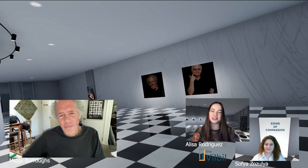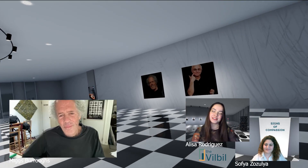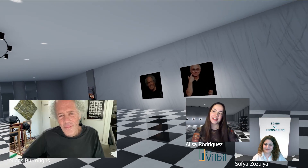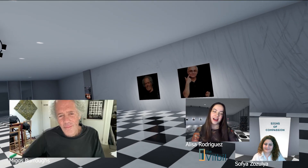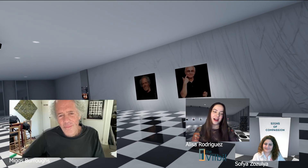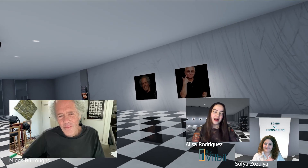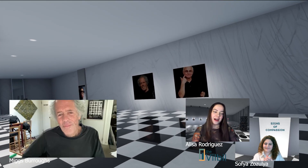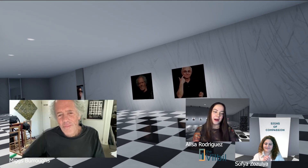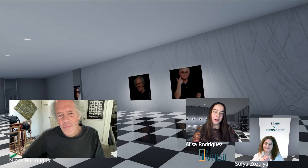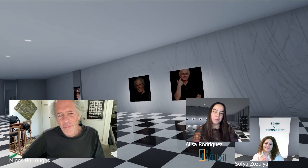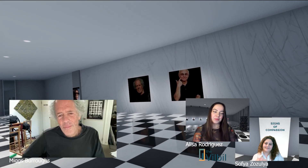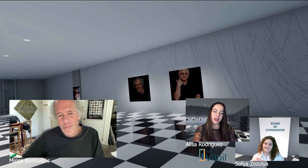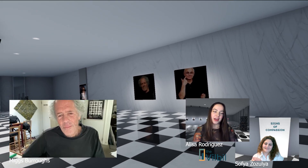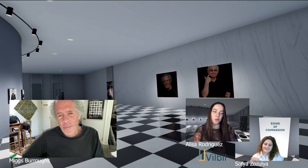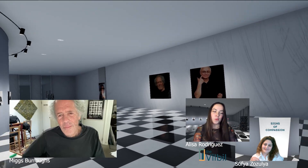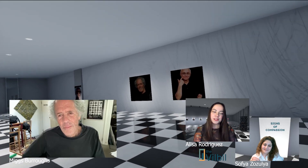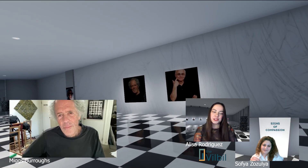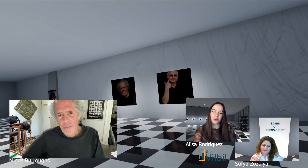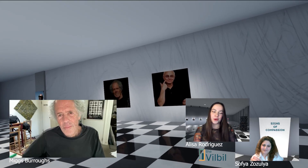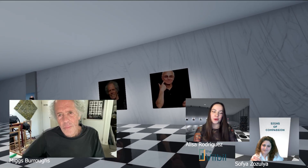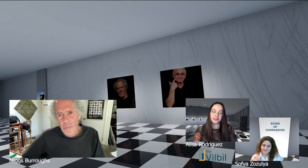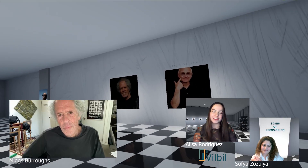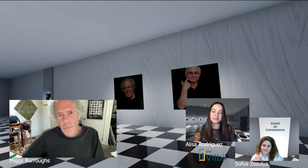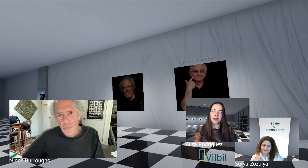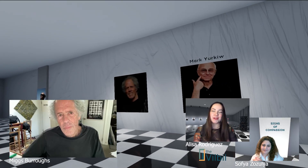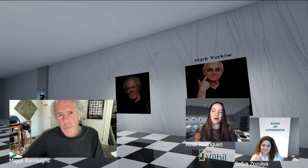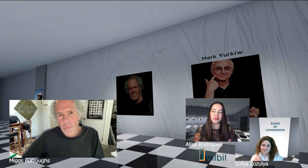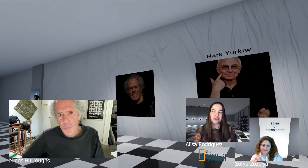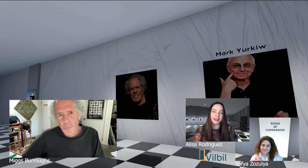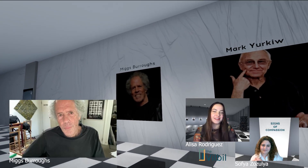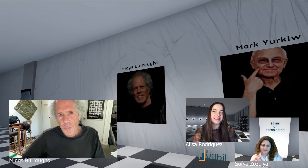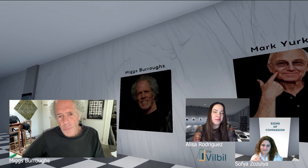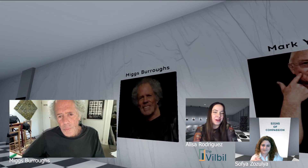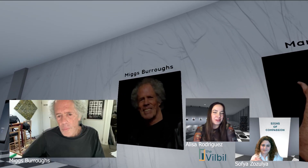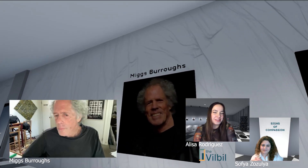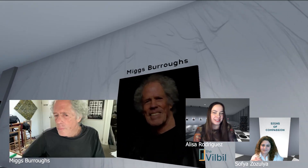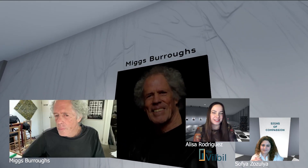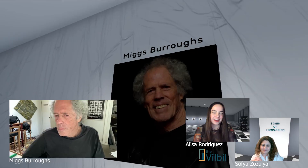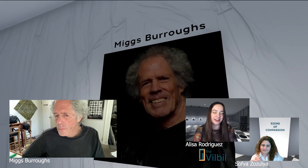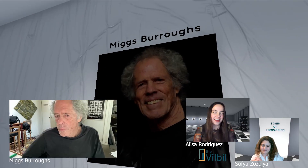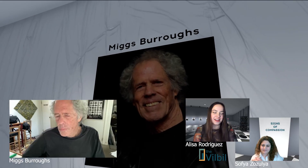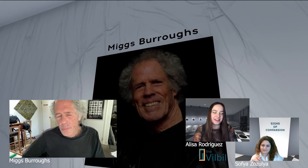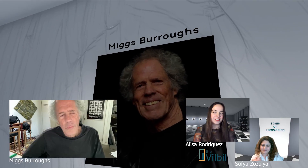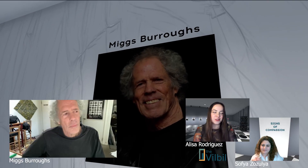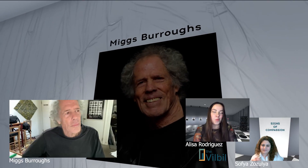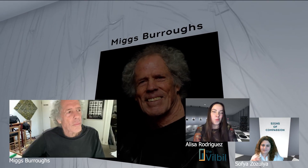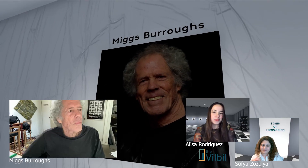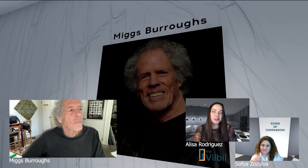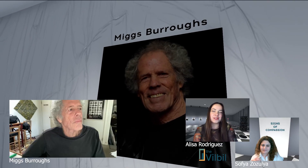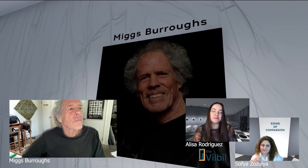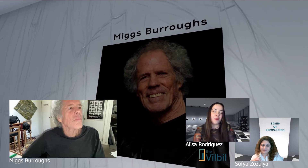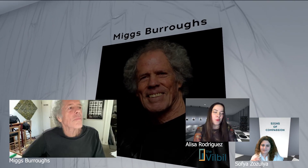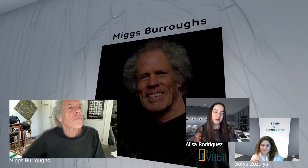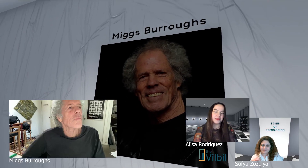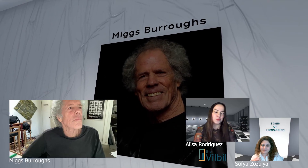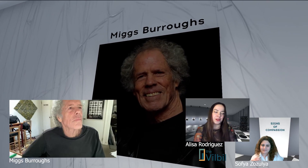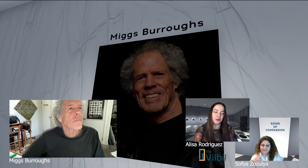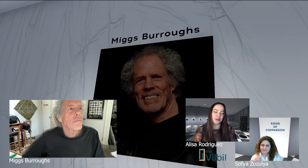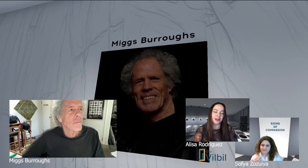questions. What's your earliest memory of creating something artistic? So what was the moment when you